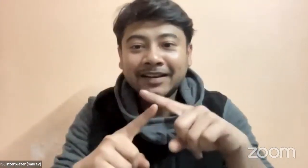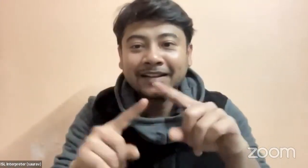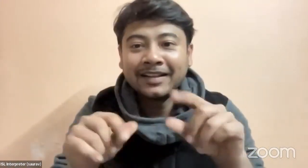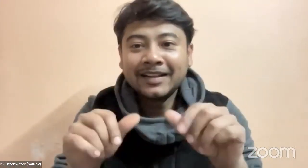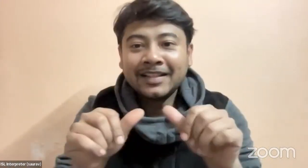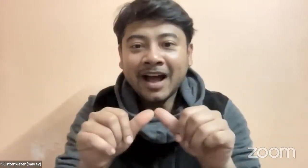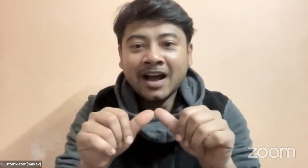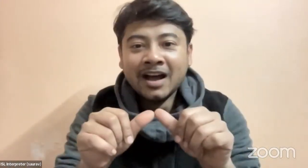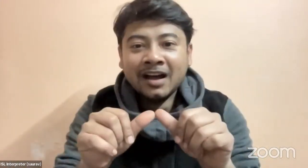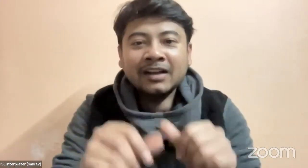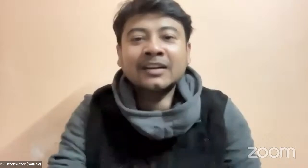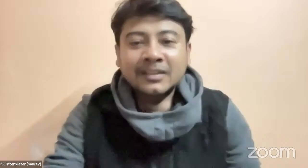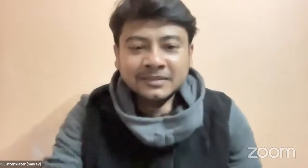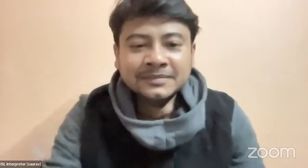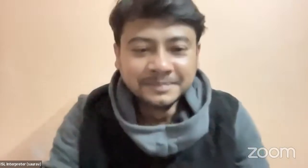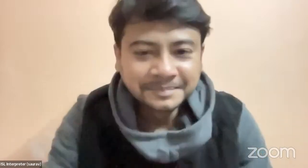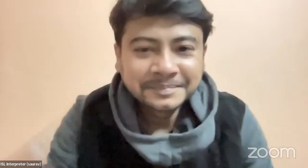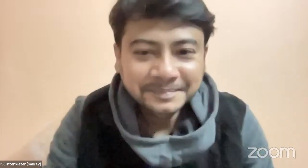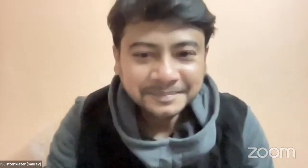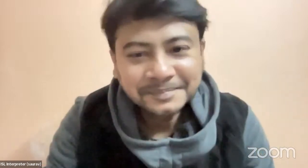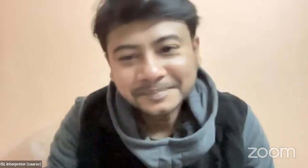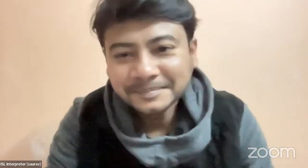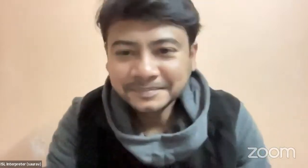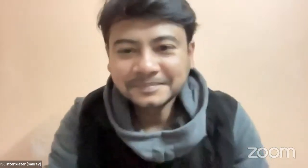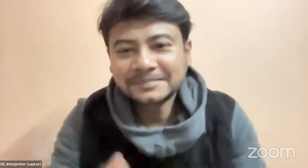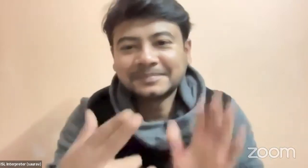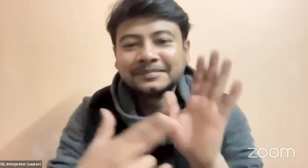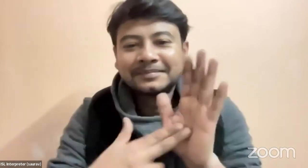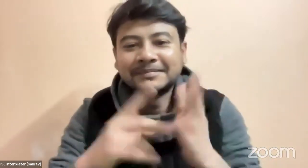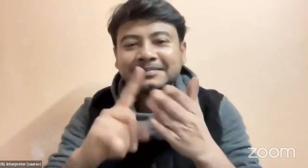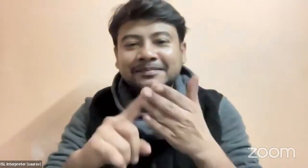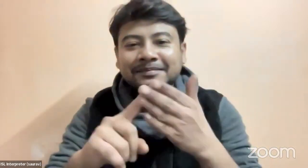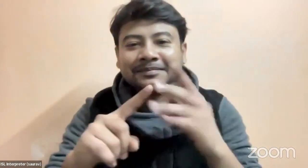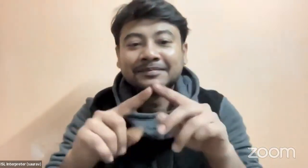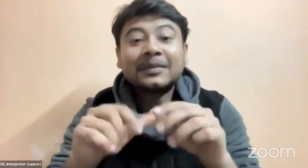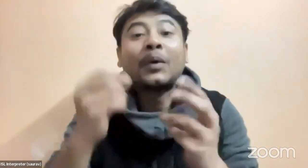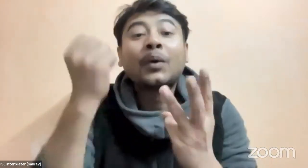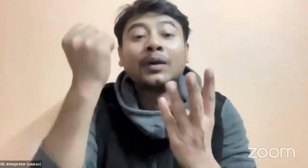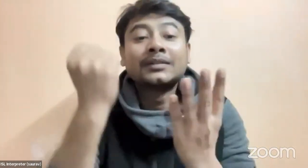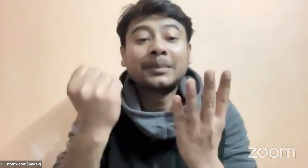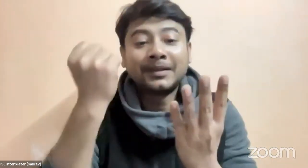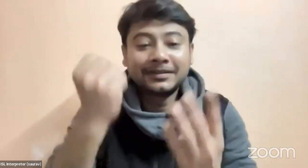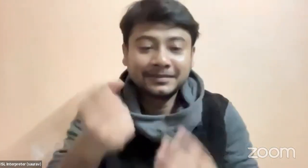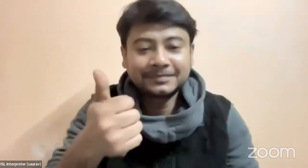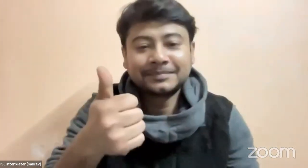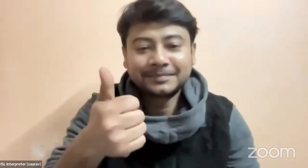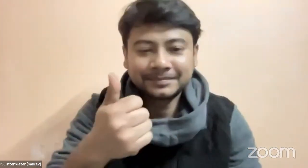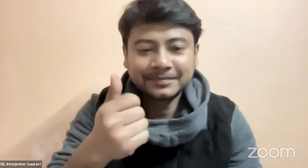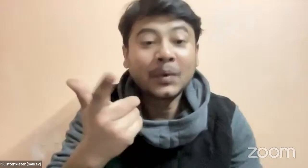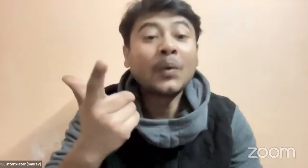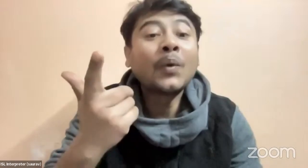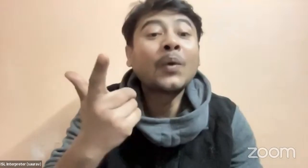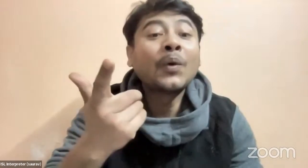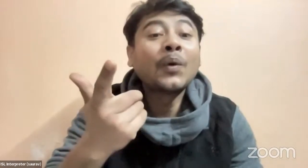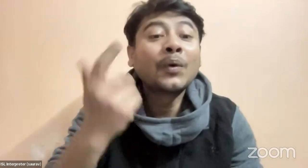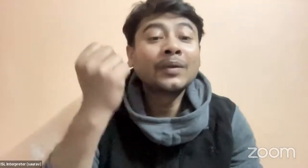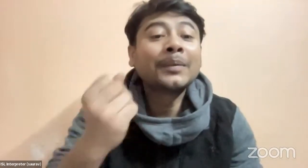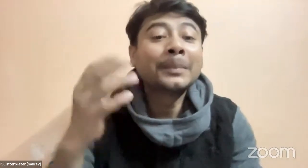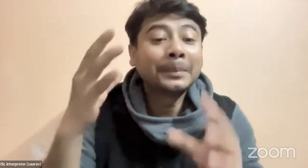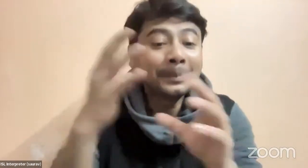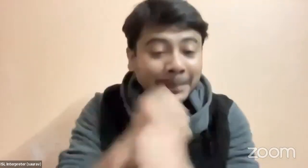Divivedi. Yes. Oh, Samir Prabhu, you missed last time. Chalo, no